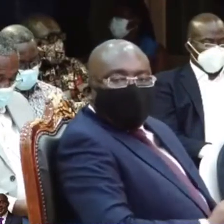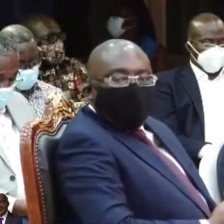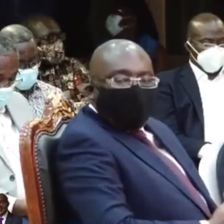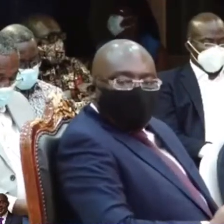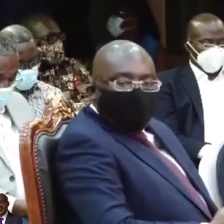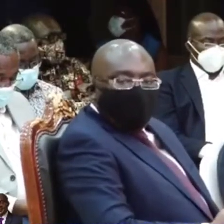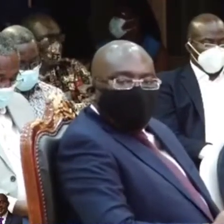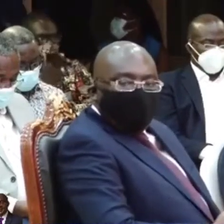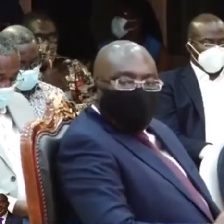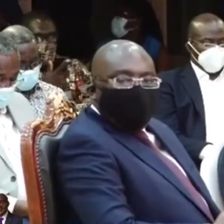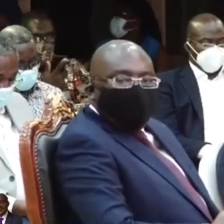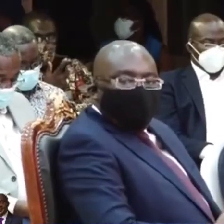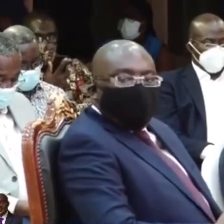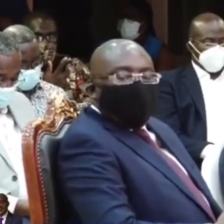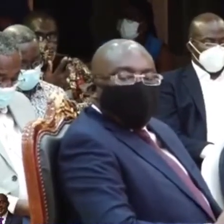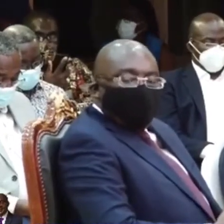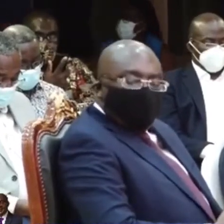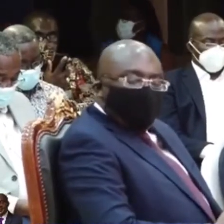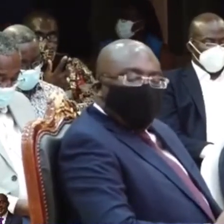Doctor,